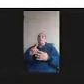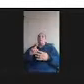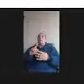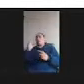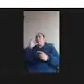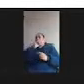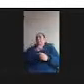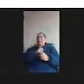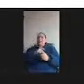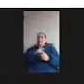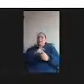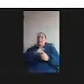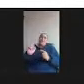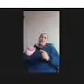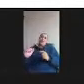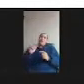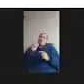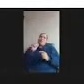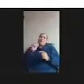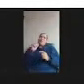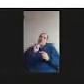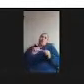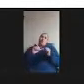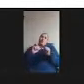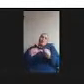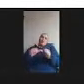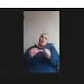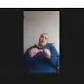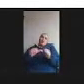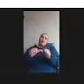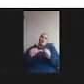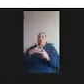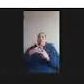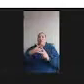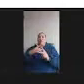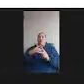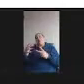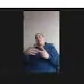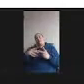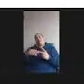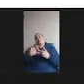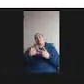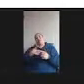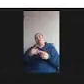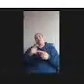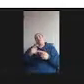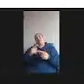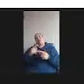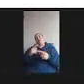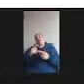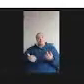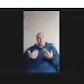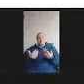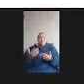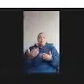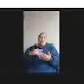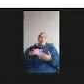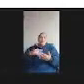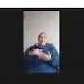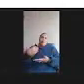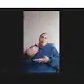it is ongoing. The other matter, if it relates to goods and services, we have a procurement plan in